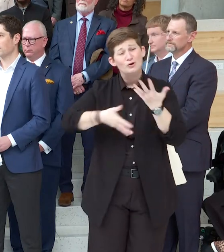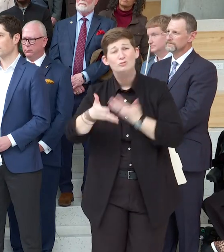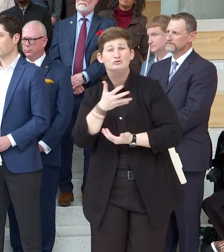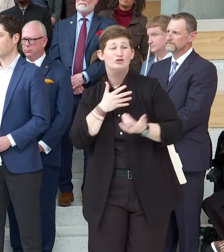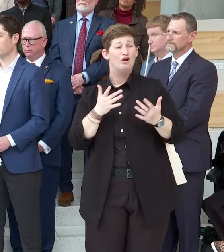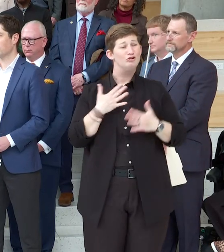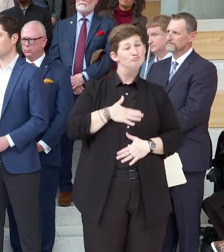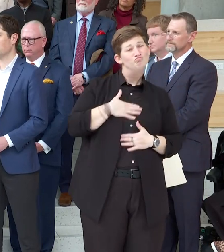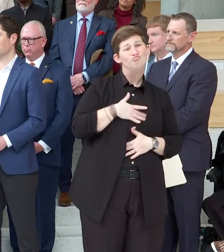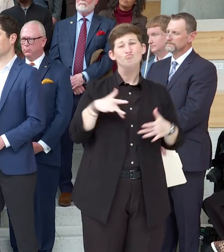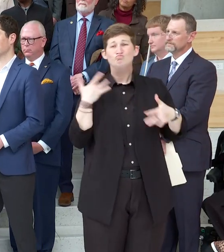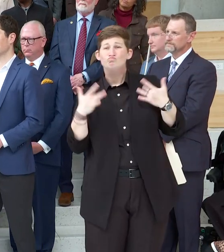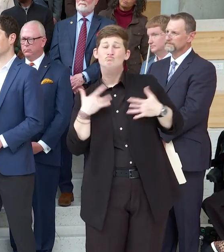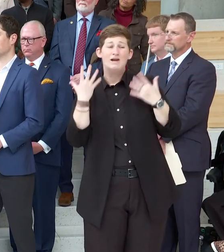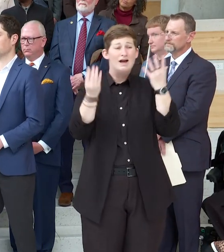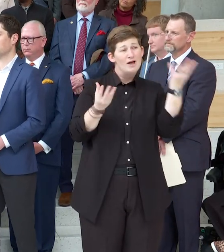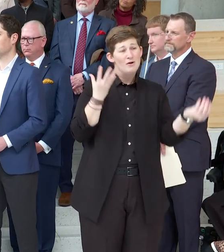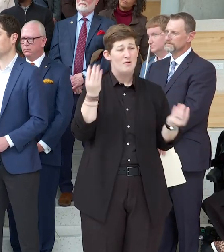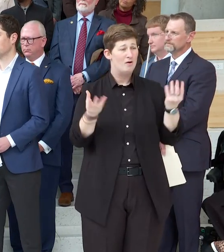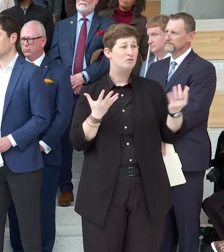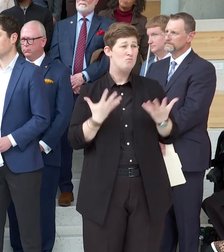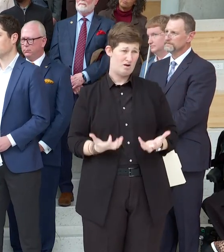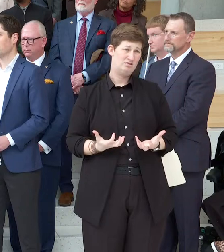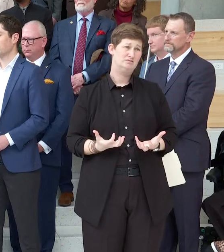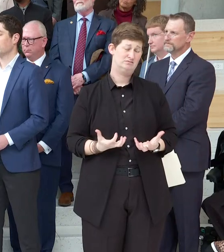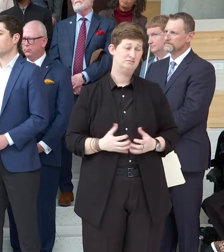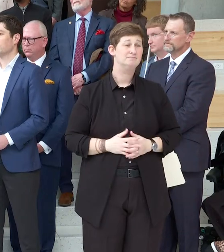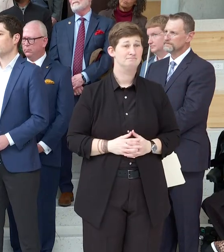atrophying. And so what I'm hearing in the